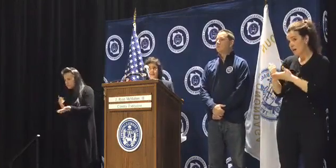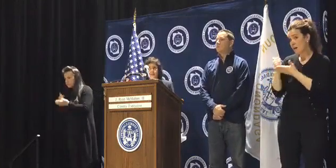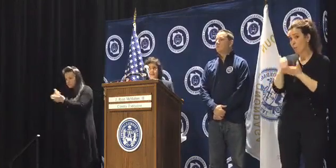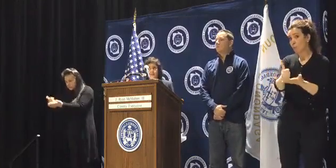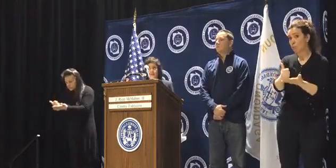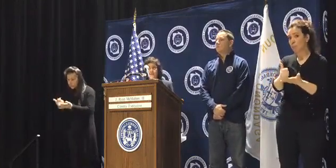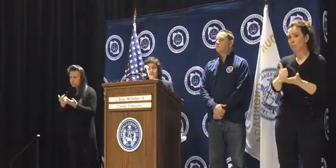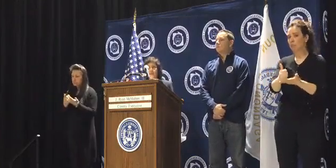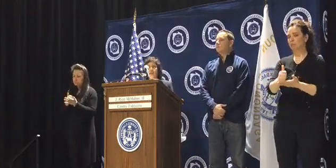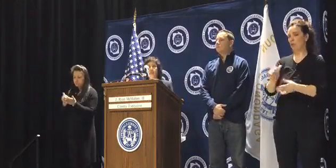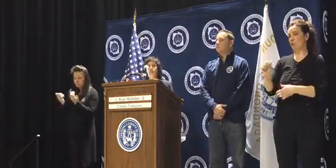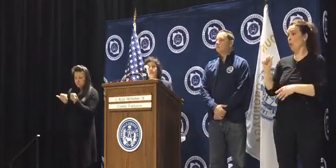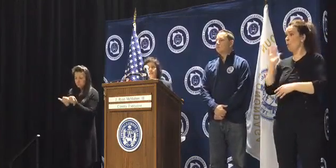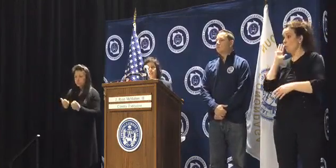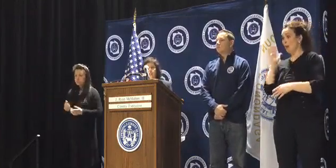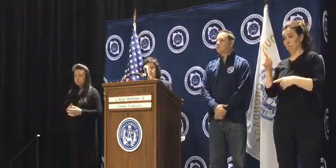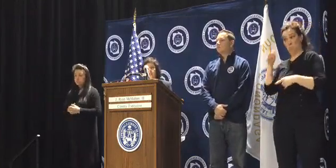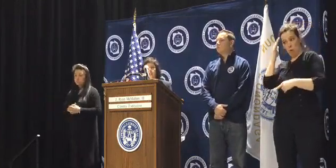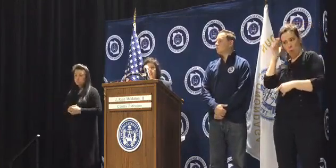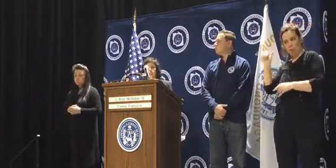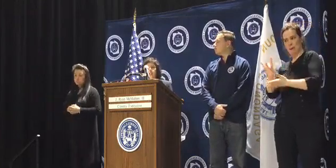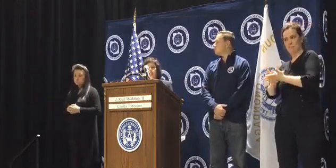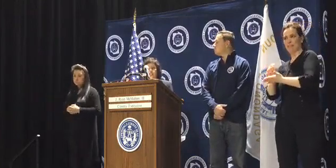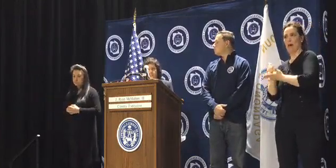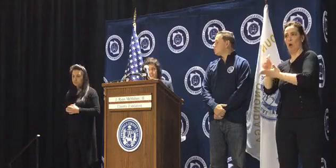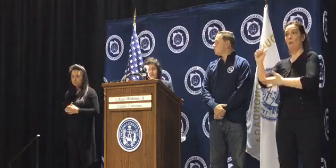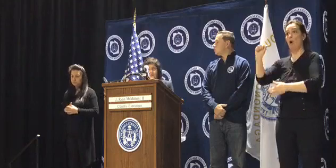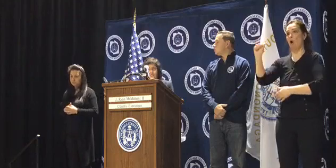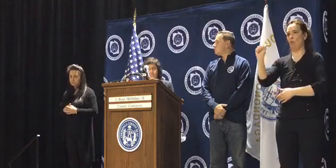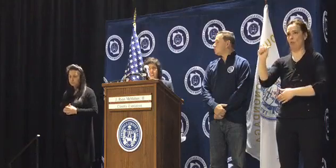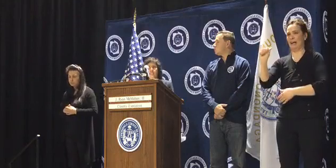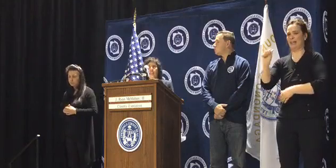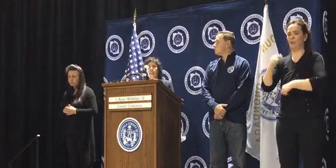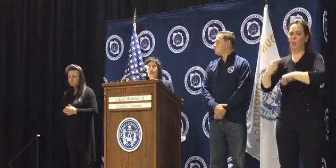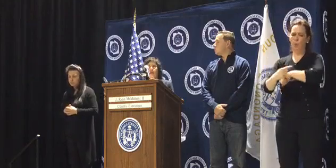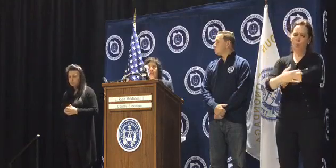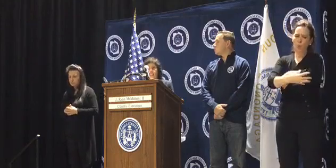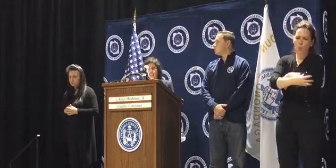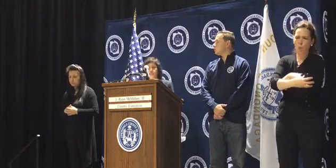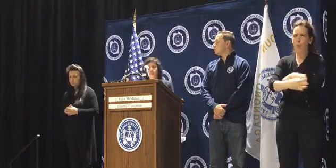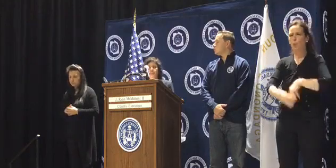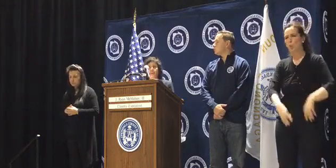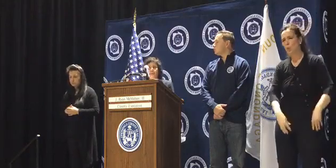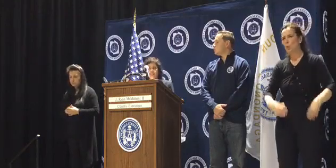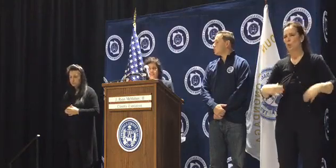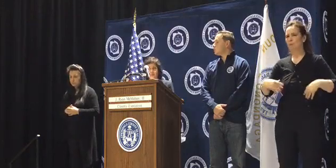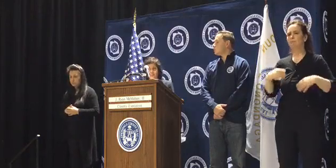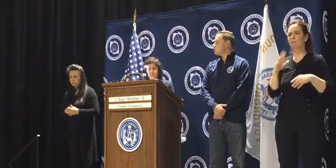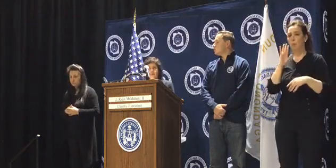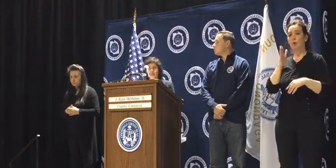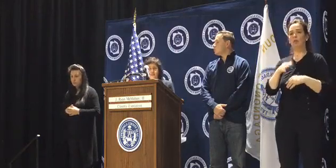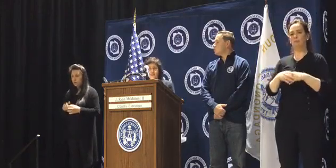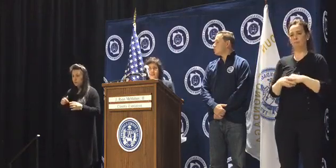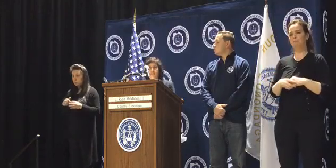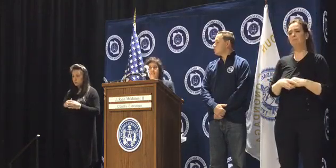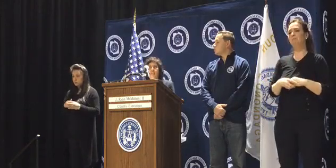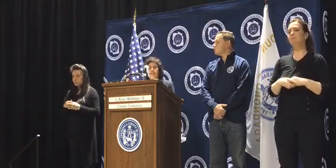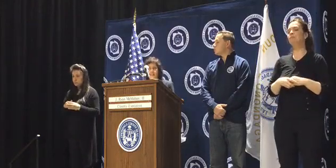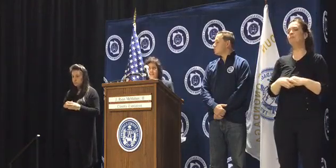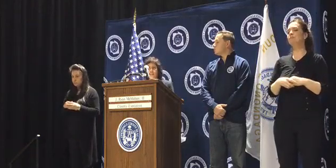in progress, and we should not implement anything in our community unless we have an evidence base. And we